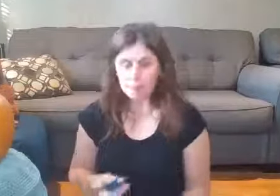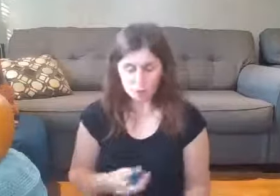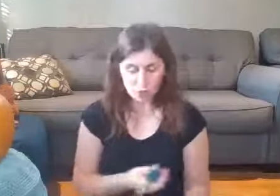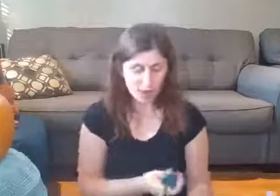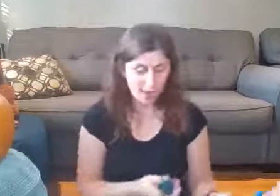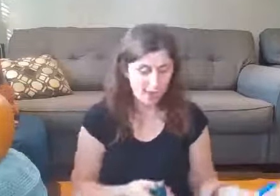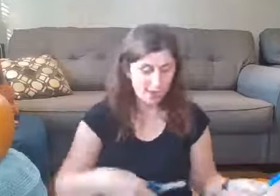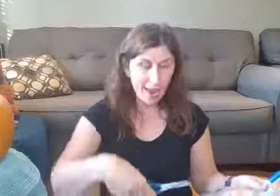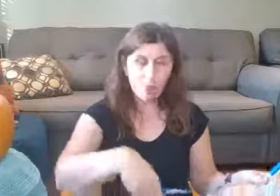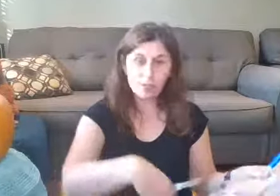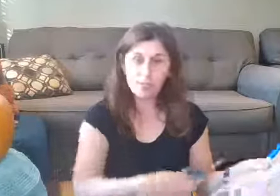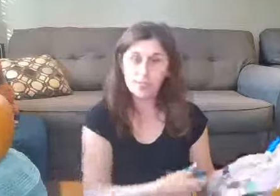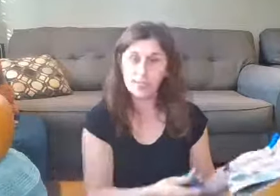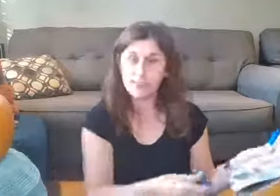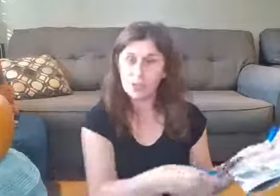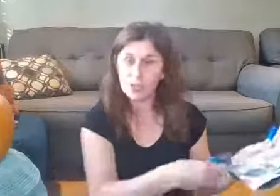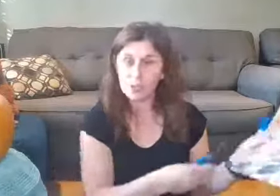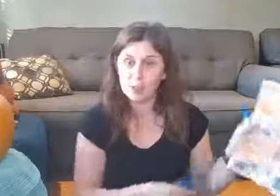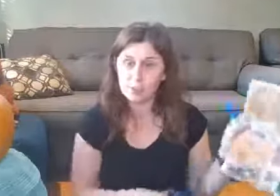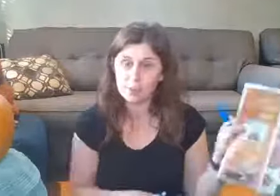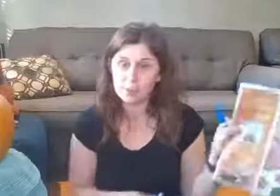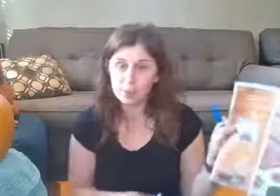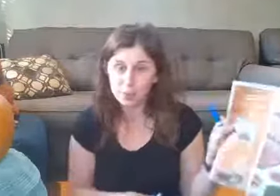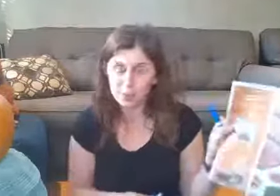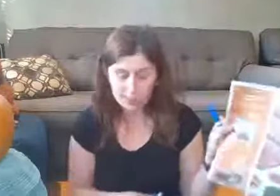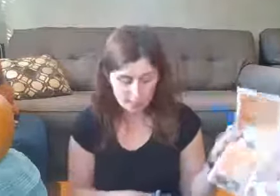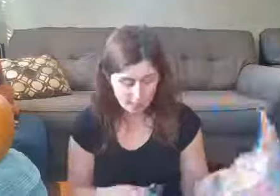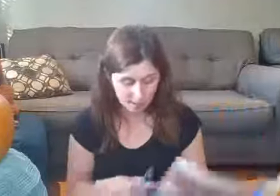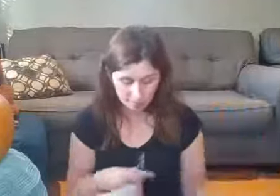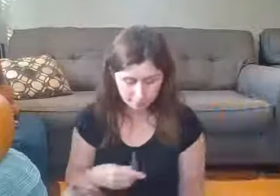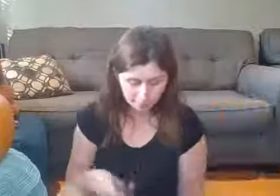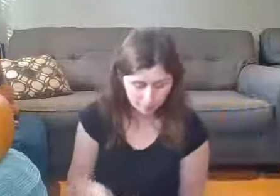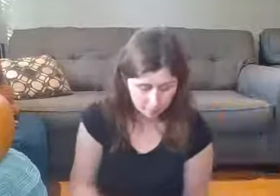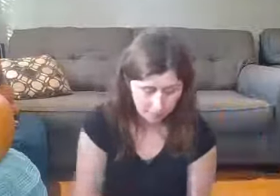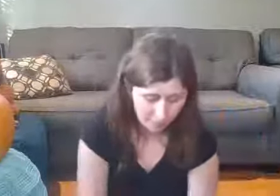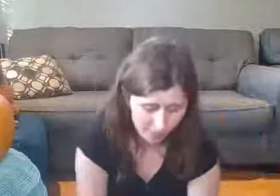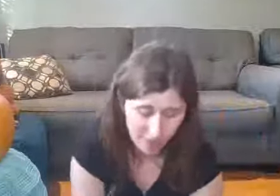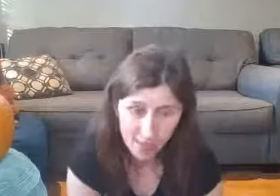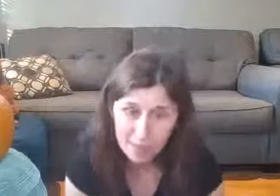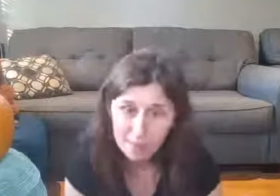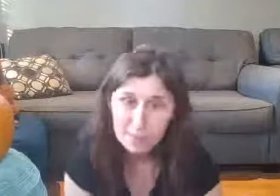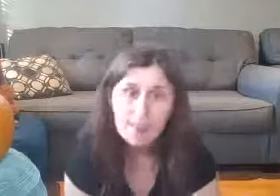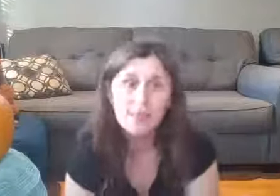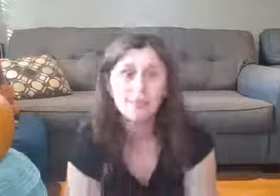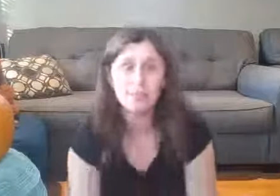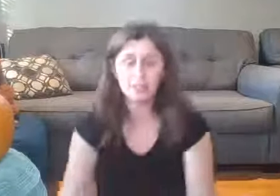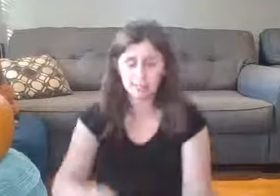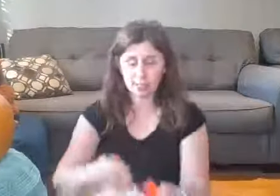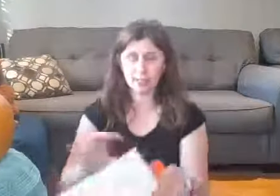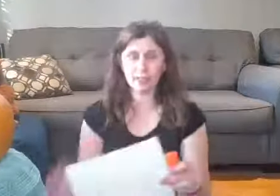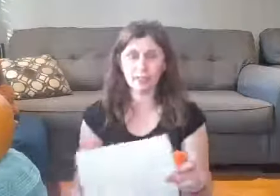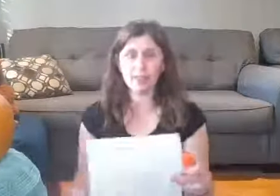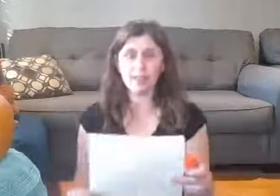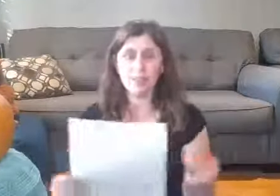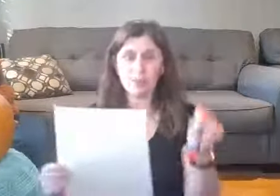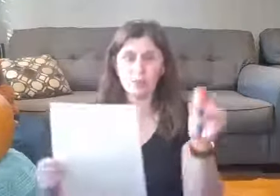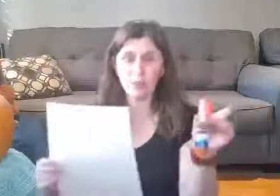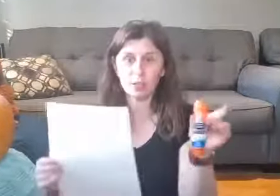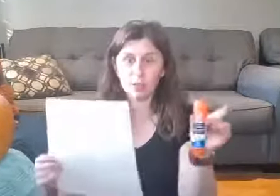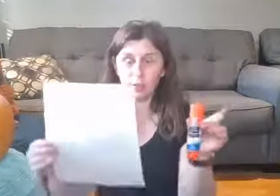try cutting out some vegetables or some food they see there. And then if it's something that they're interested in, they could use their glue and